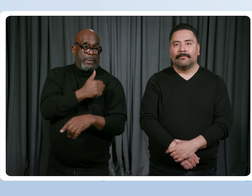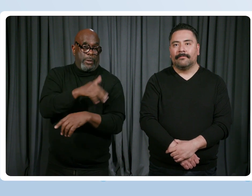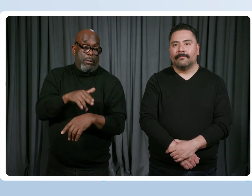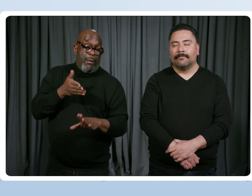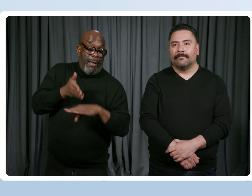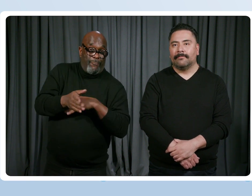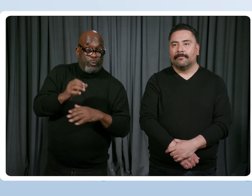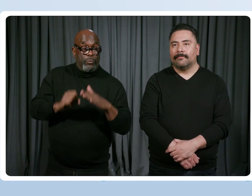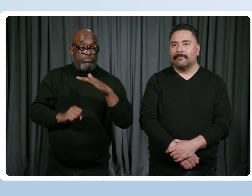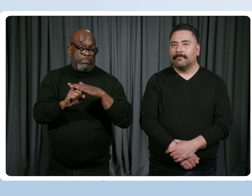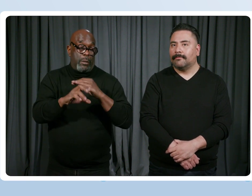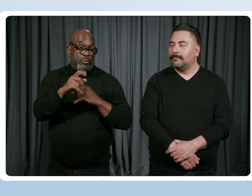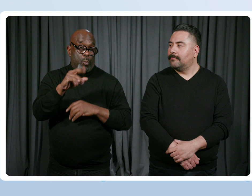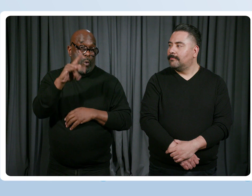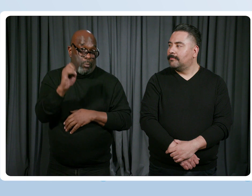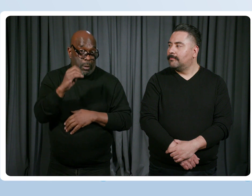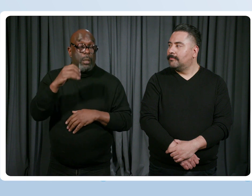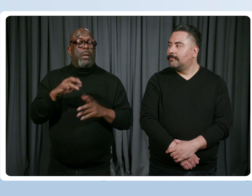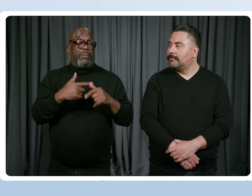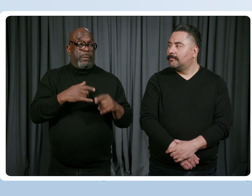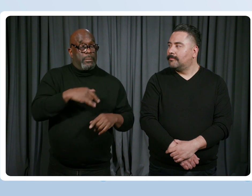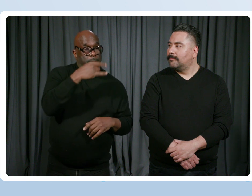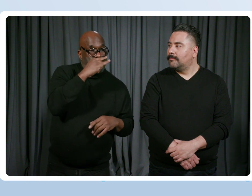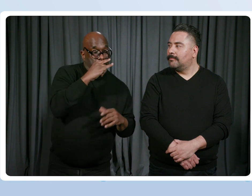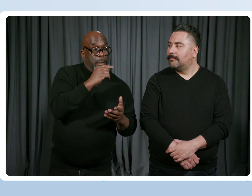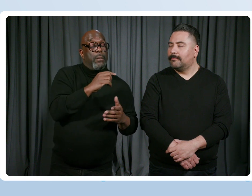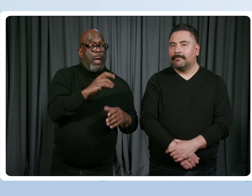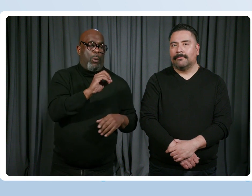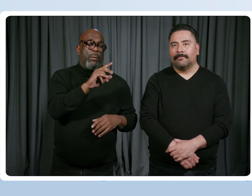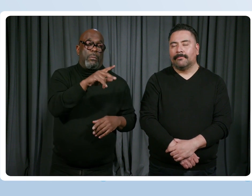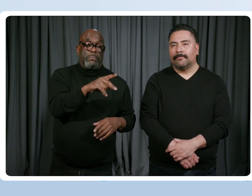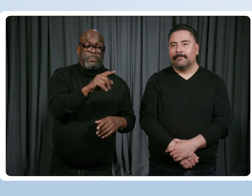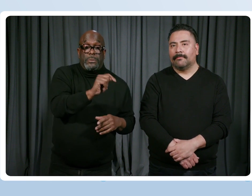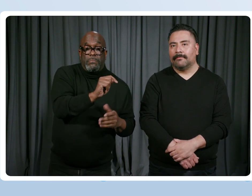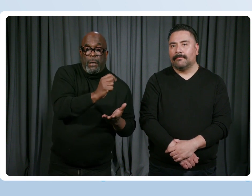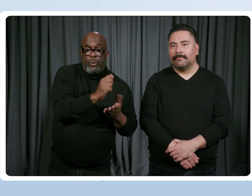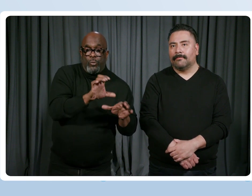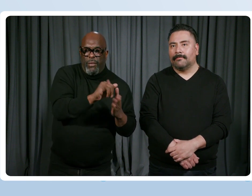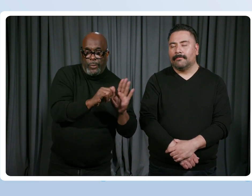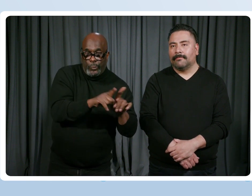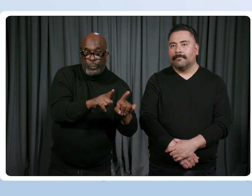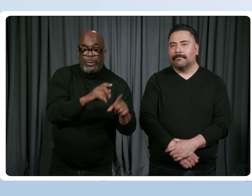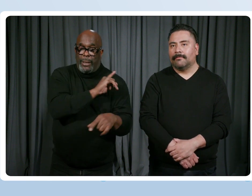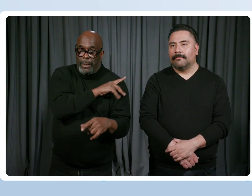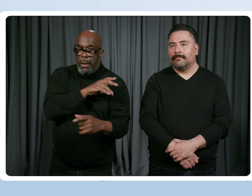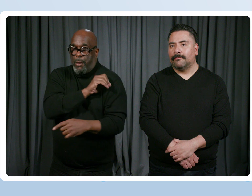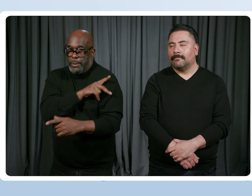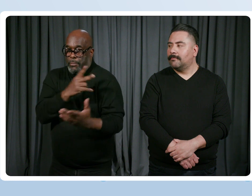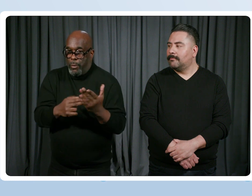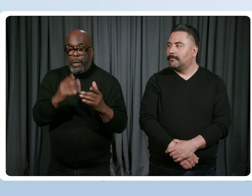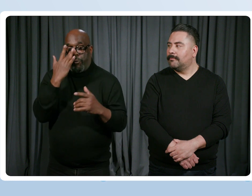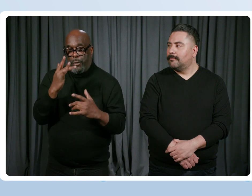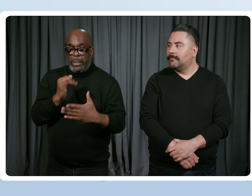stroke. There's pediatrics, which is a big part of what occupational therapists do. So there's outpatient and inpatient both, and then also early